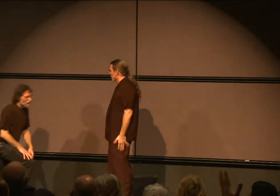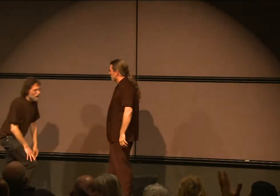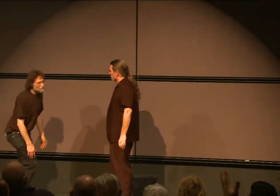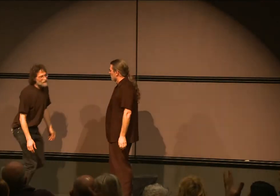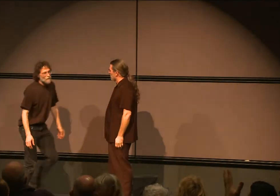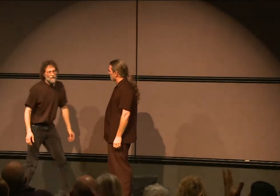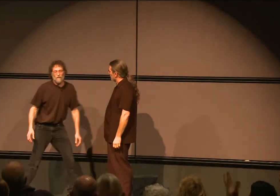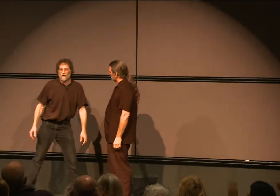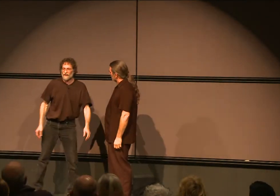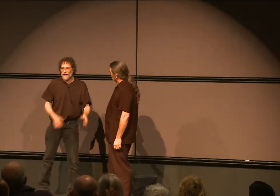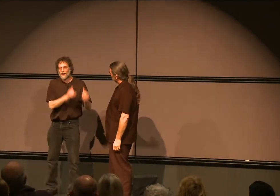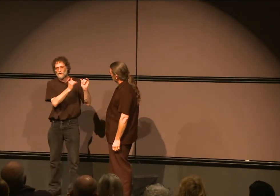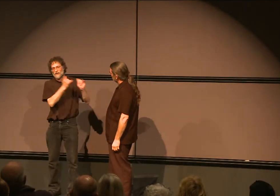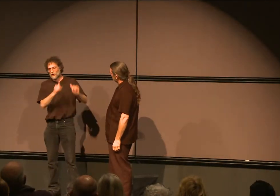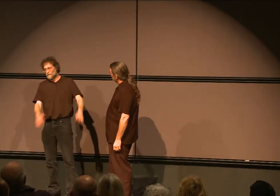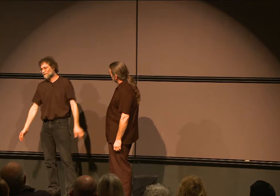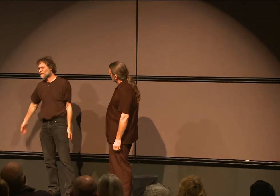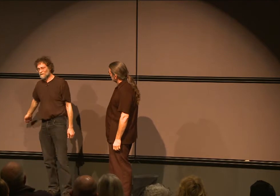I'm sick of performing. Yeah, me too.